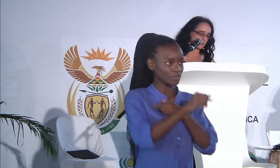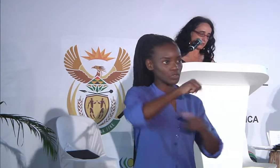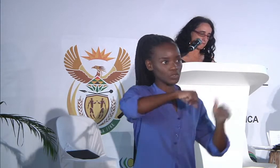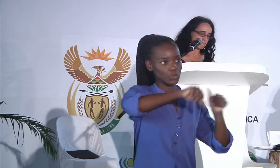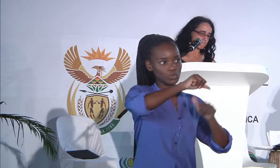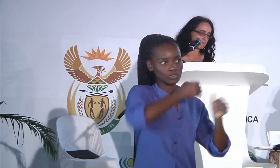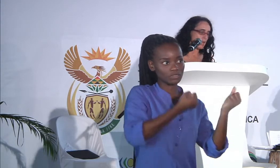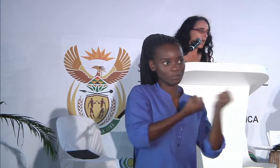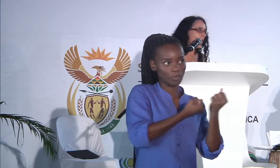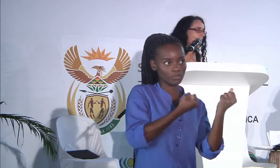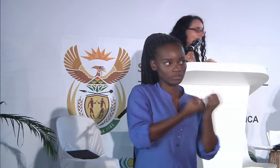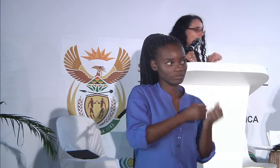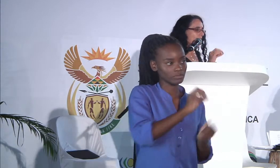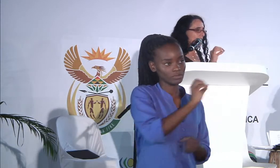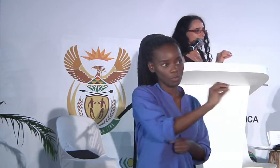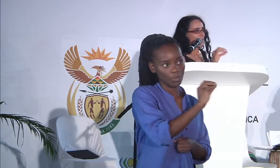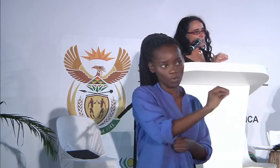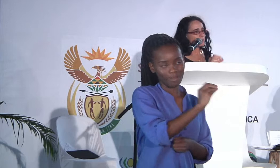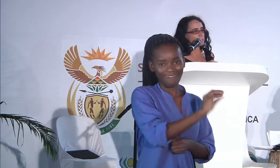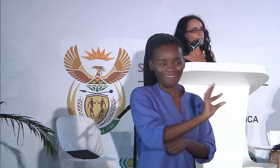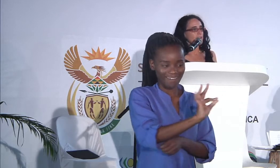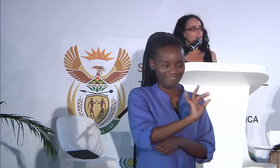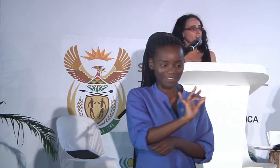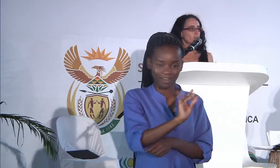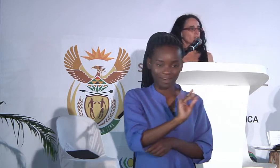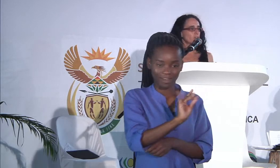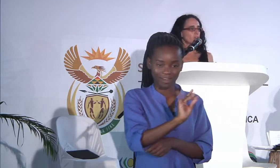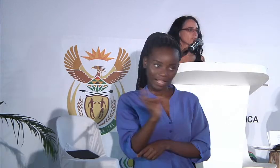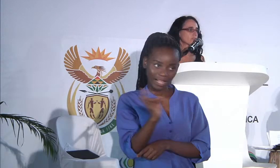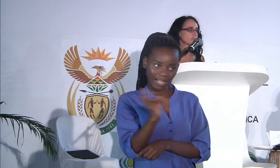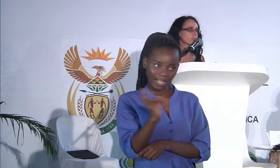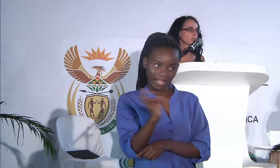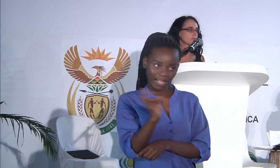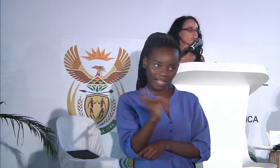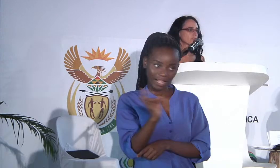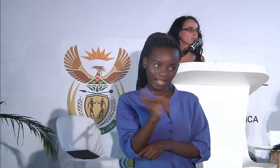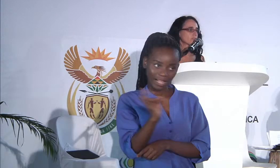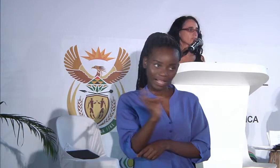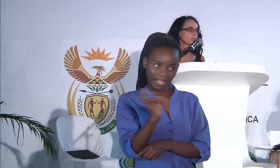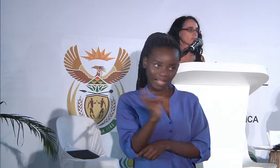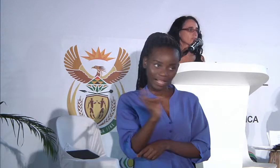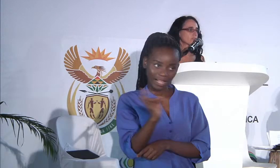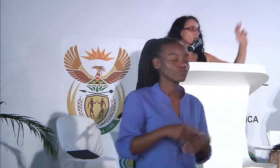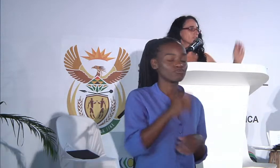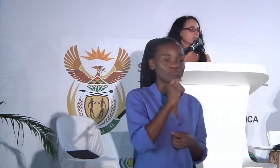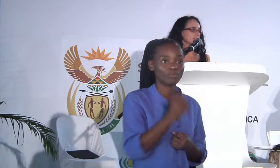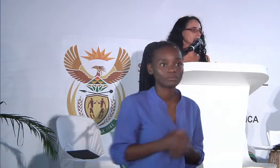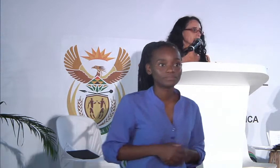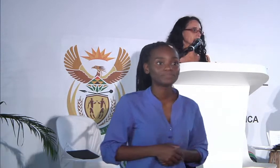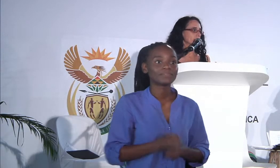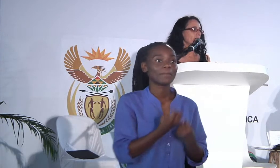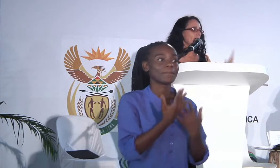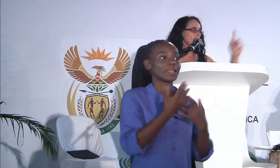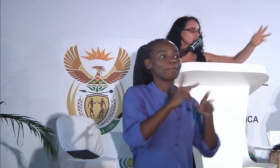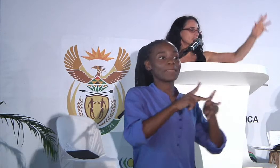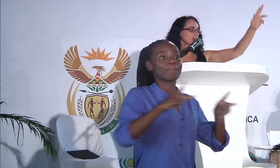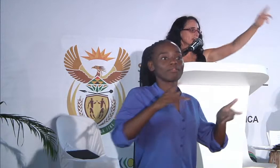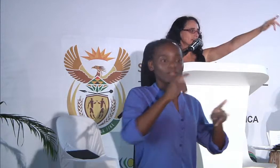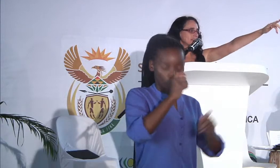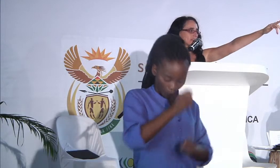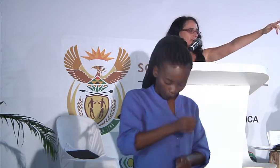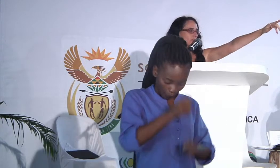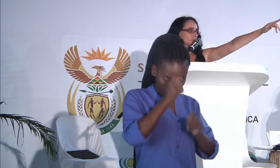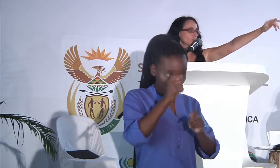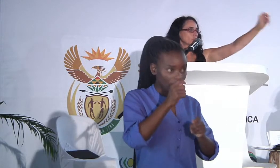basis. And the other people that have not been recognized are 2 photographers, Angela and